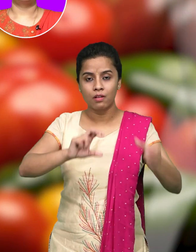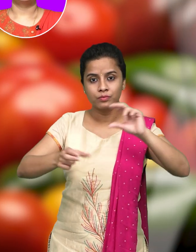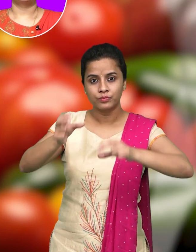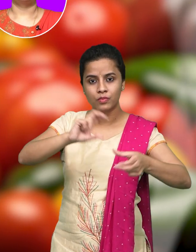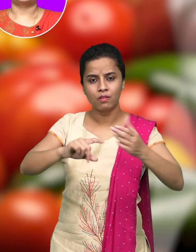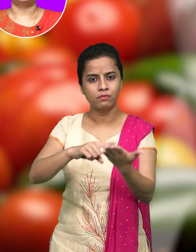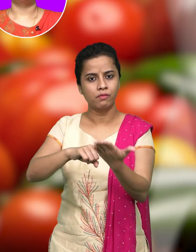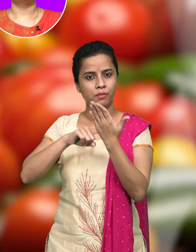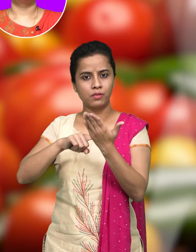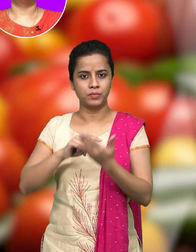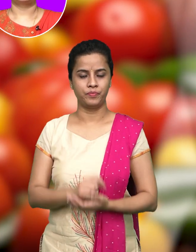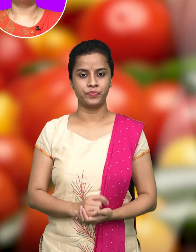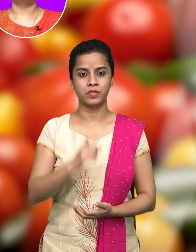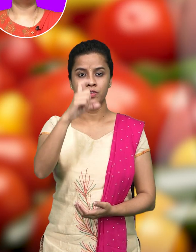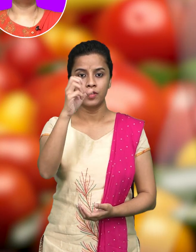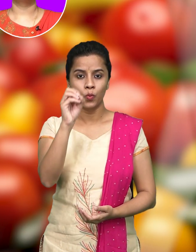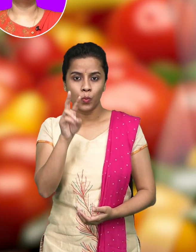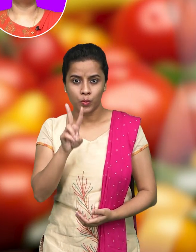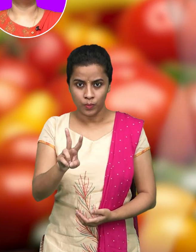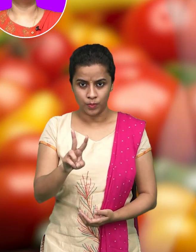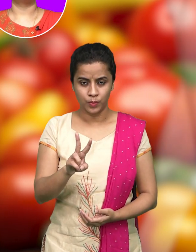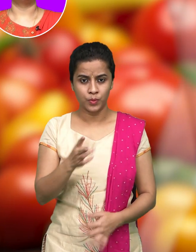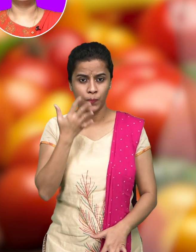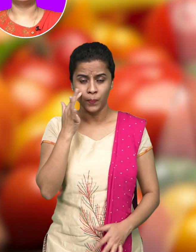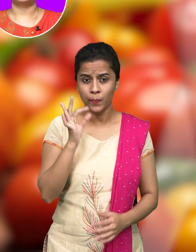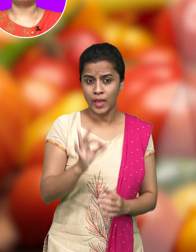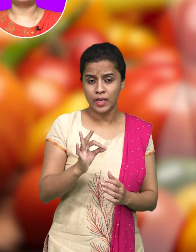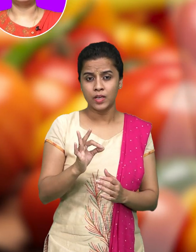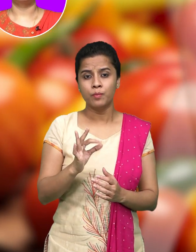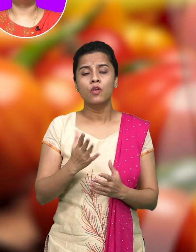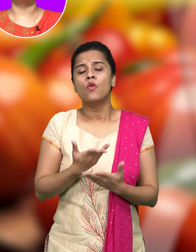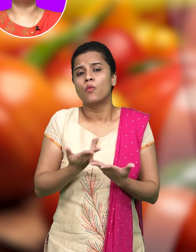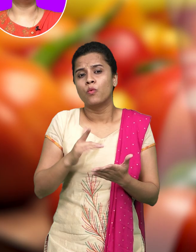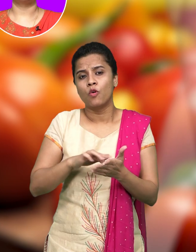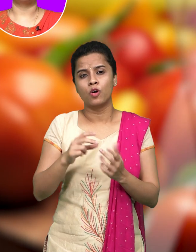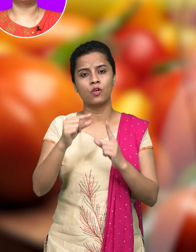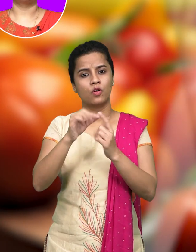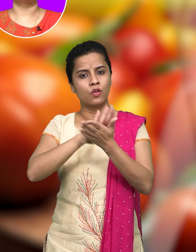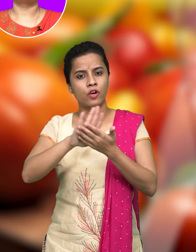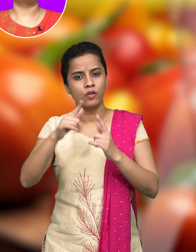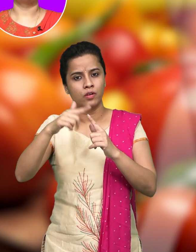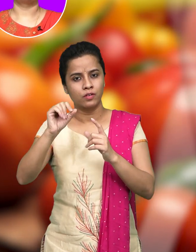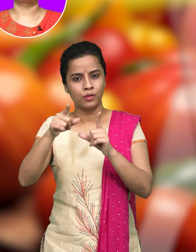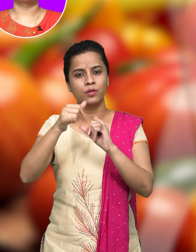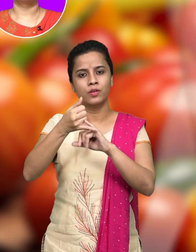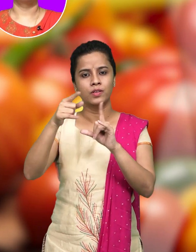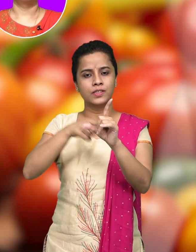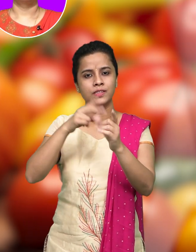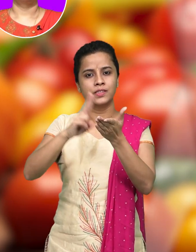Experiment to show that carbon dioxide is necessary for photosynthesis.